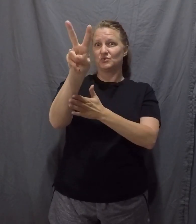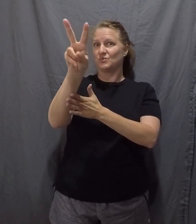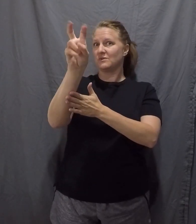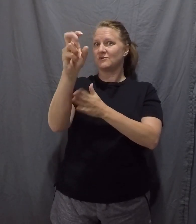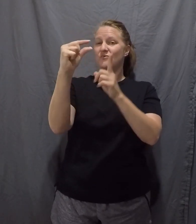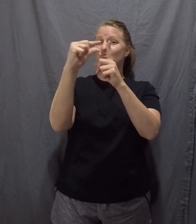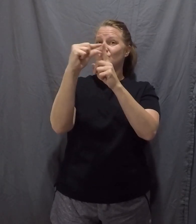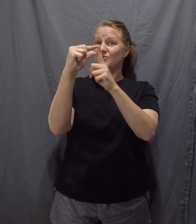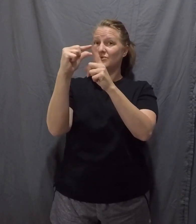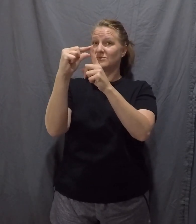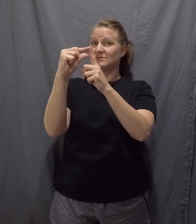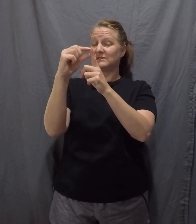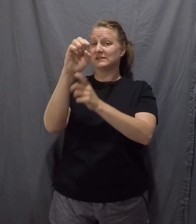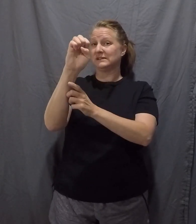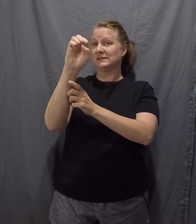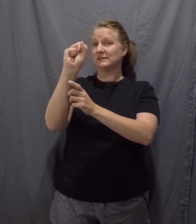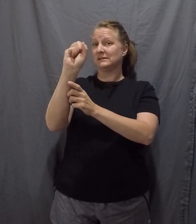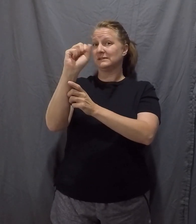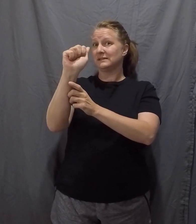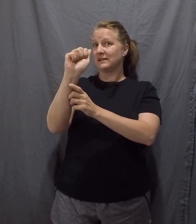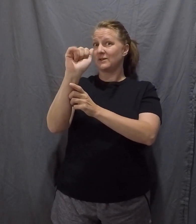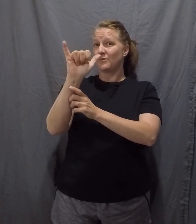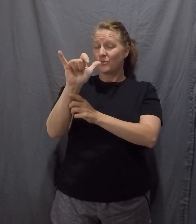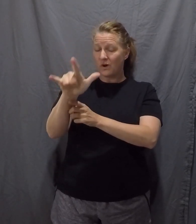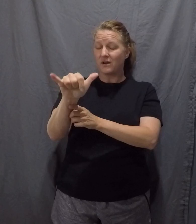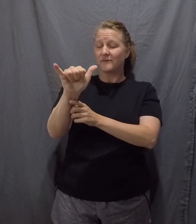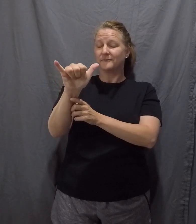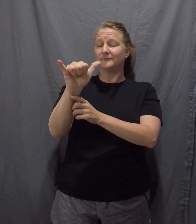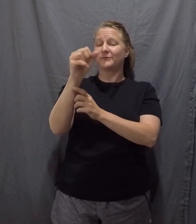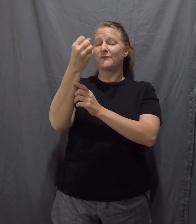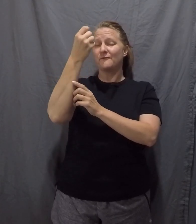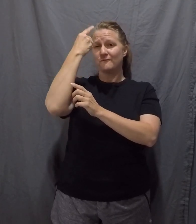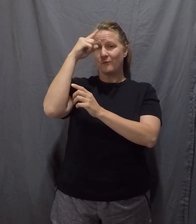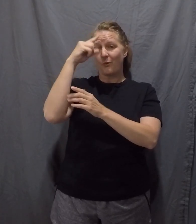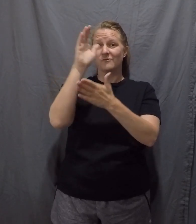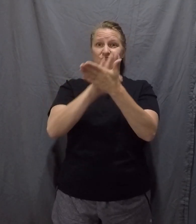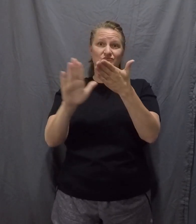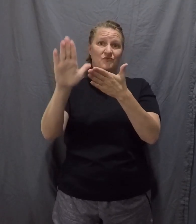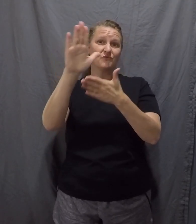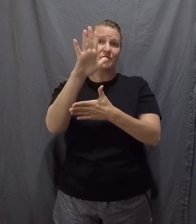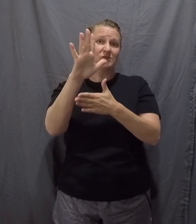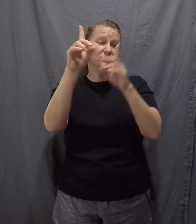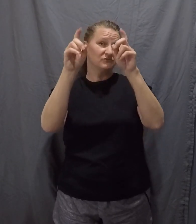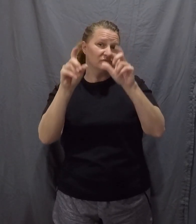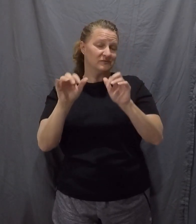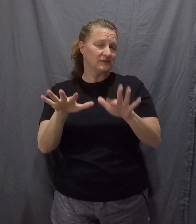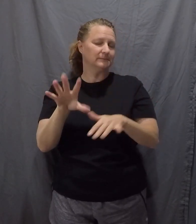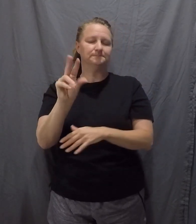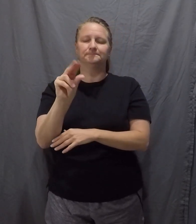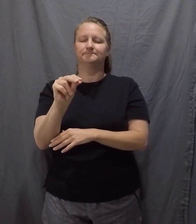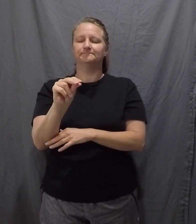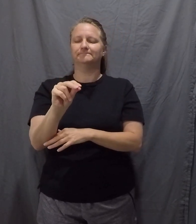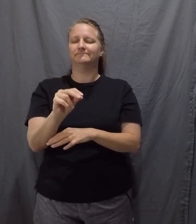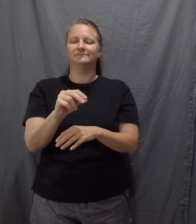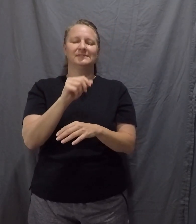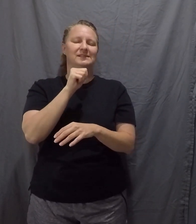your university exam. We don't have enough time in the world for me to teach you that, and I probably forget.